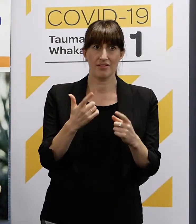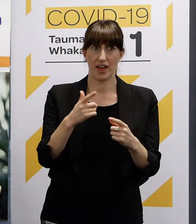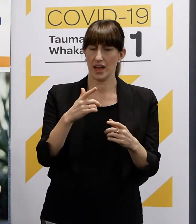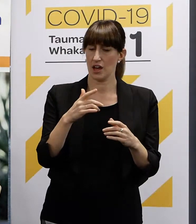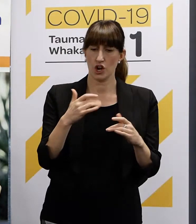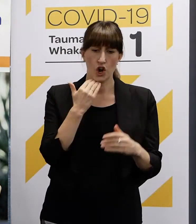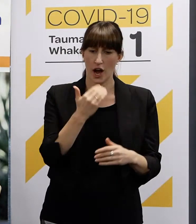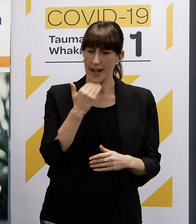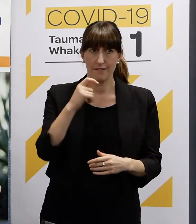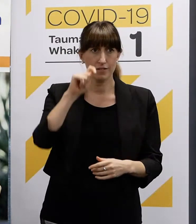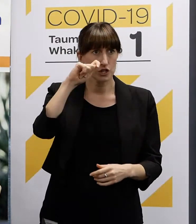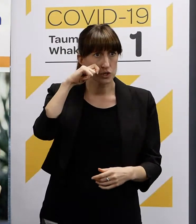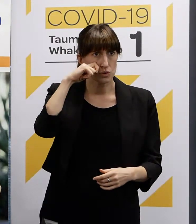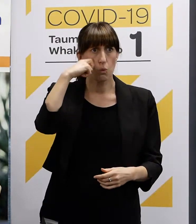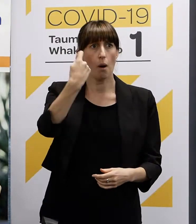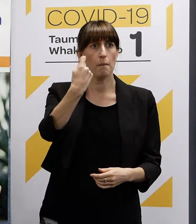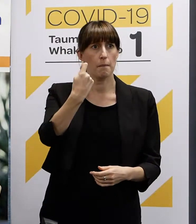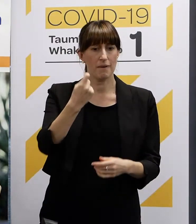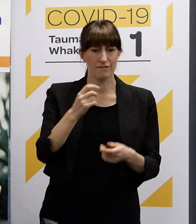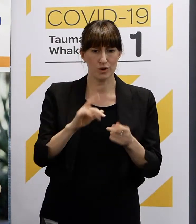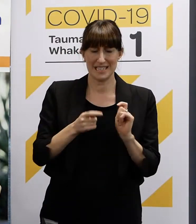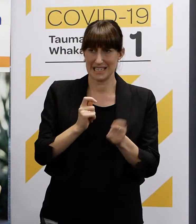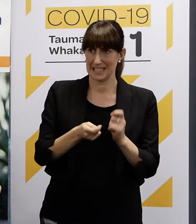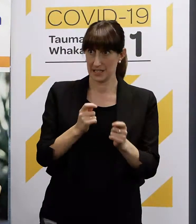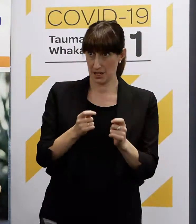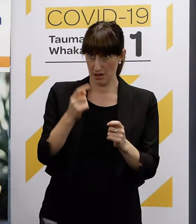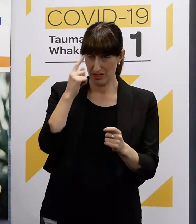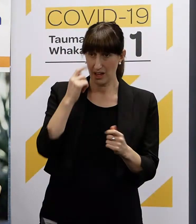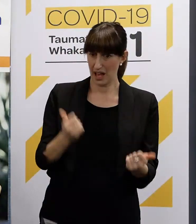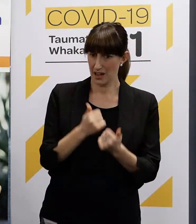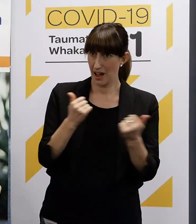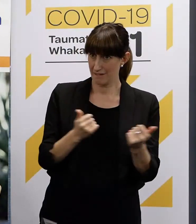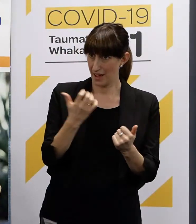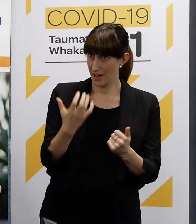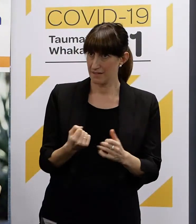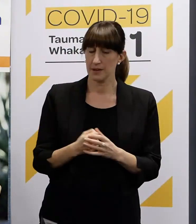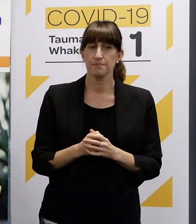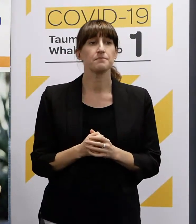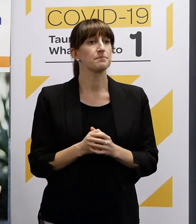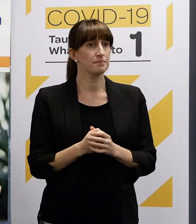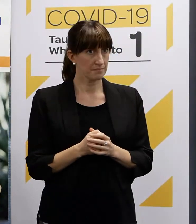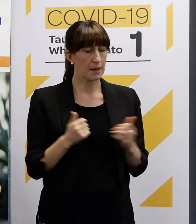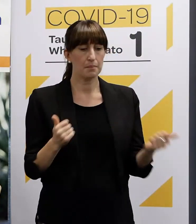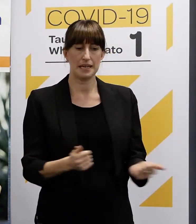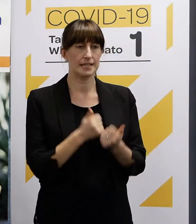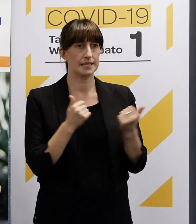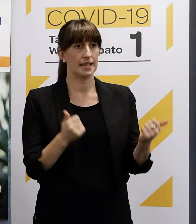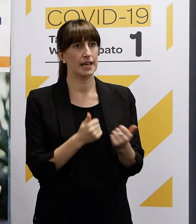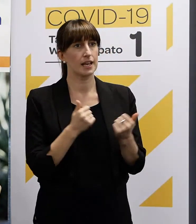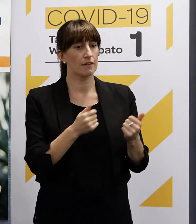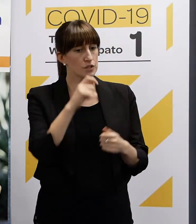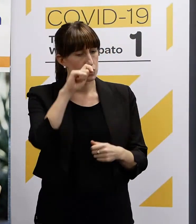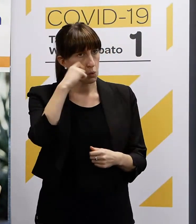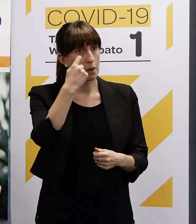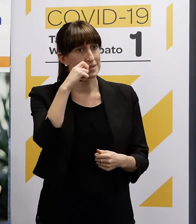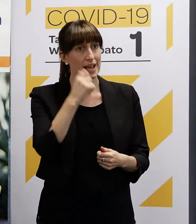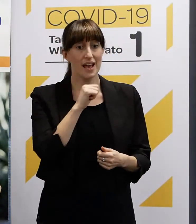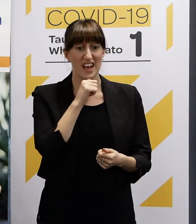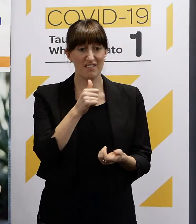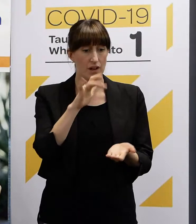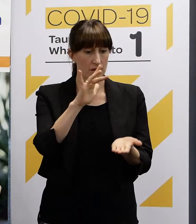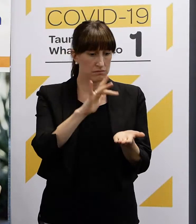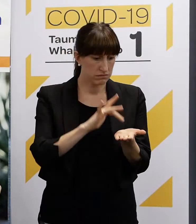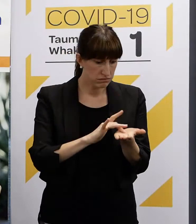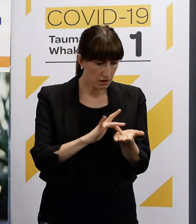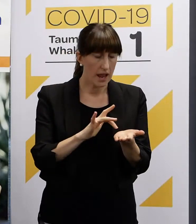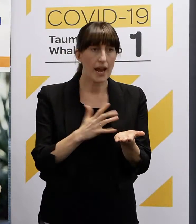have done high rates of testing, as you know, right through alert level 4 and 3. If there are swab shortages or people are getting low on swabs, we've got